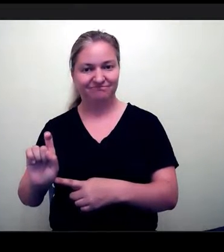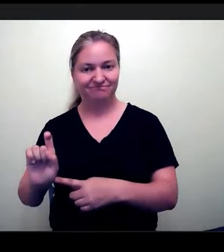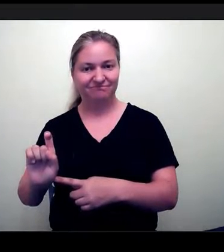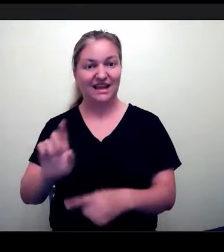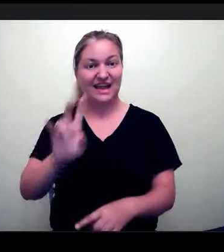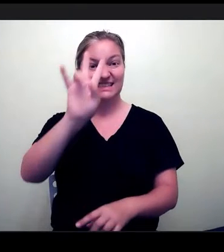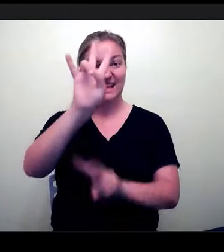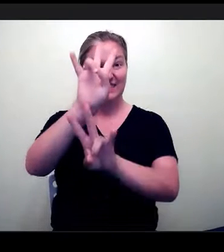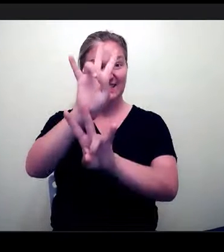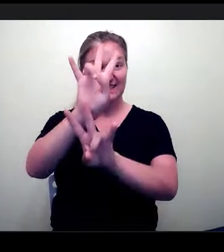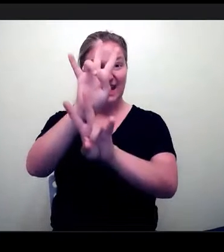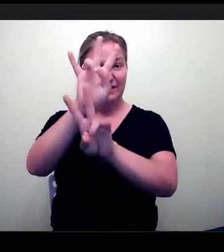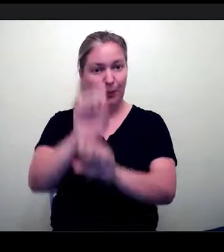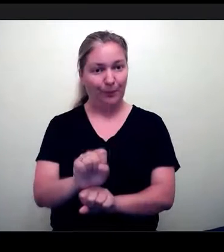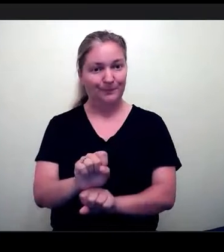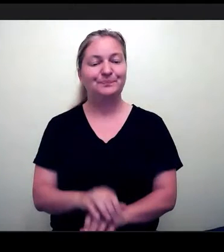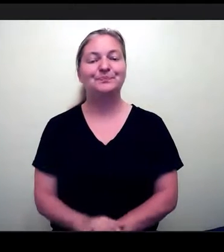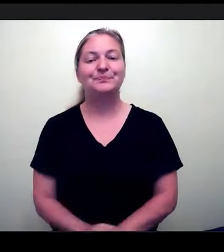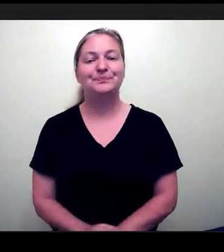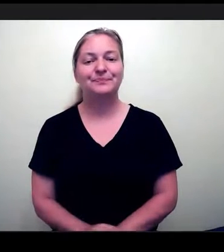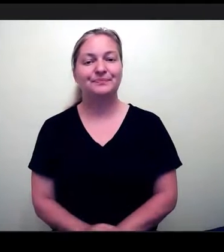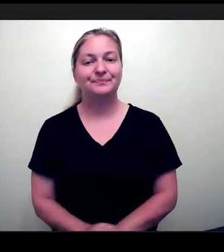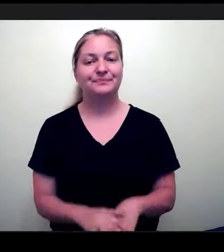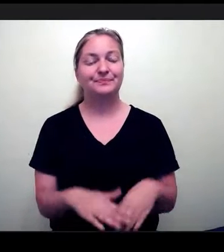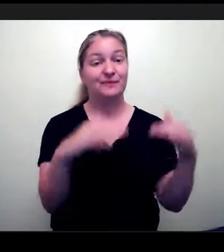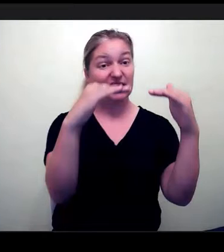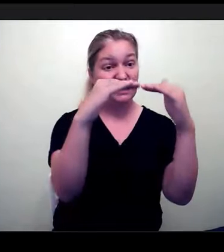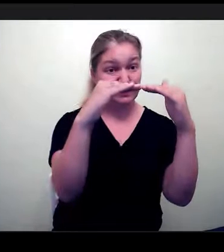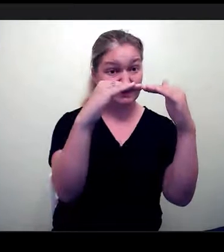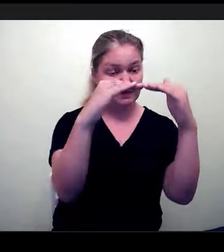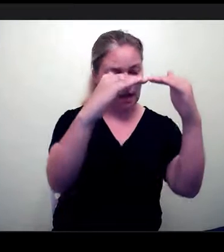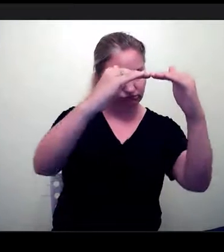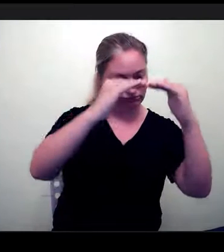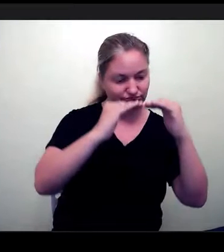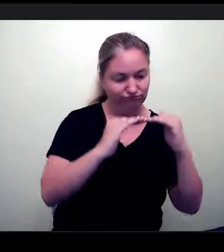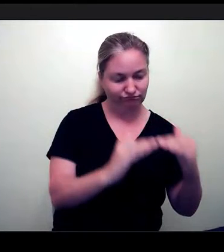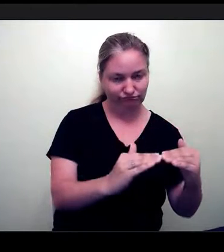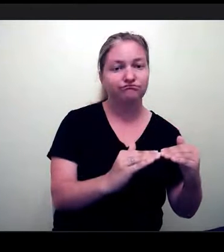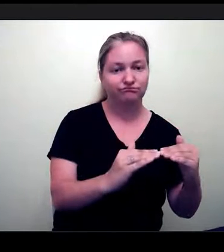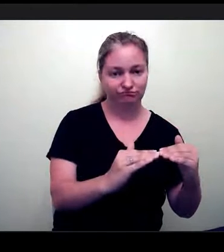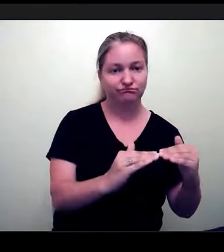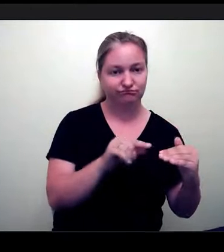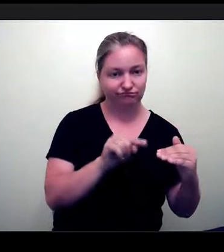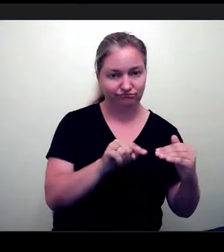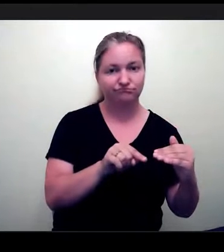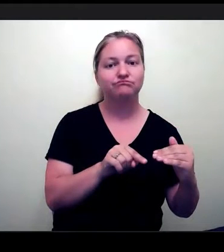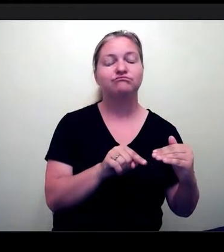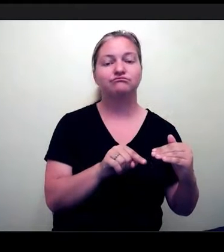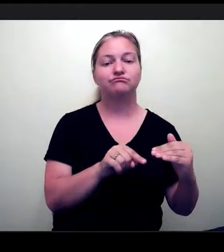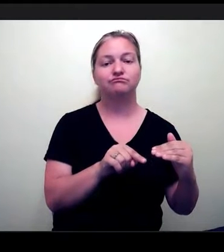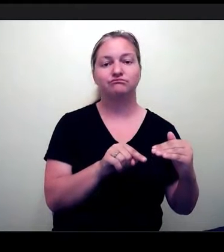Our 7's are going to cancel each other out. We bring down that equal sign.